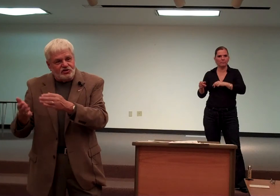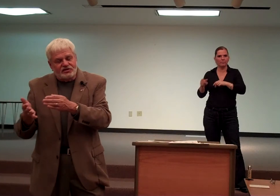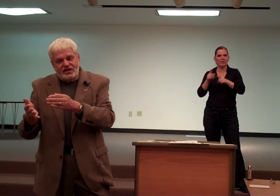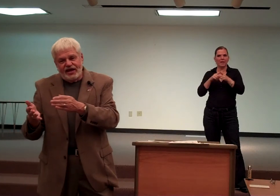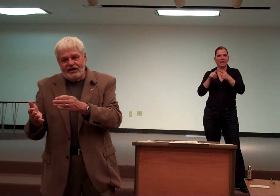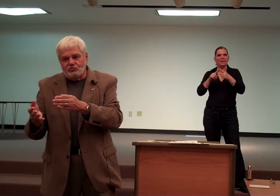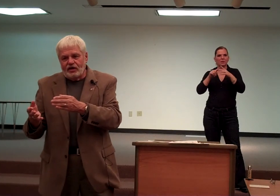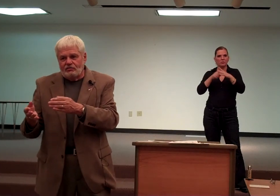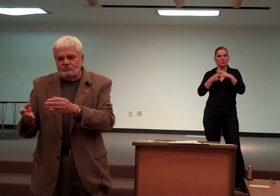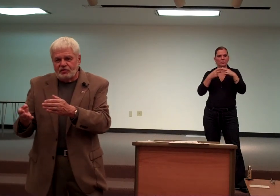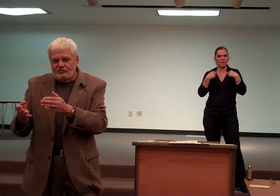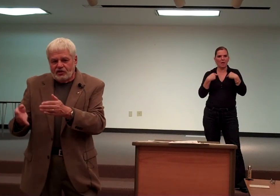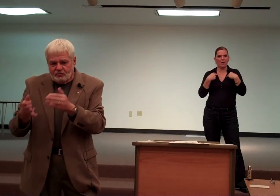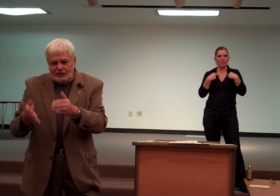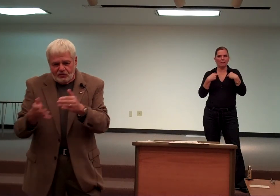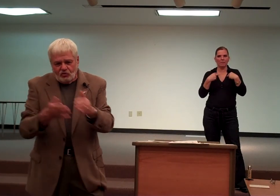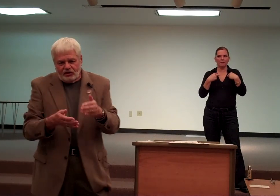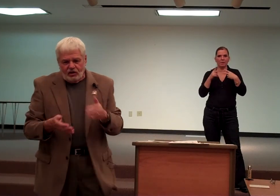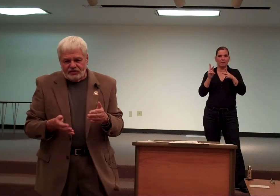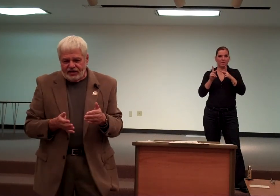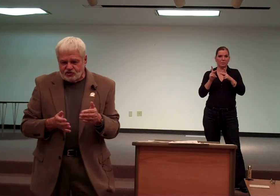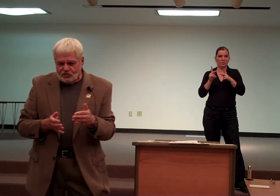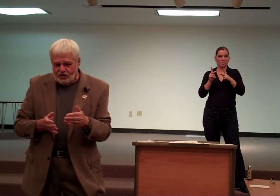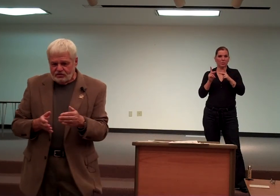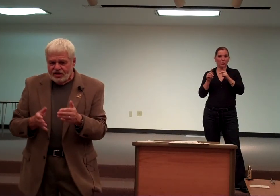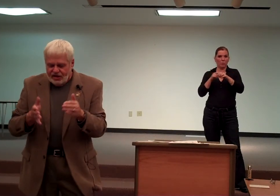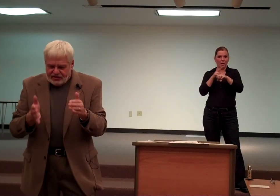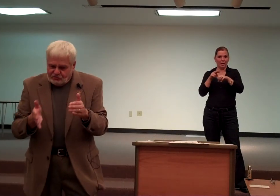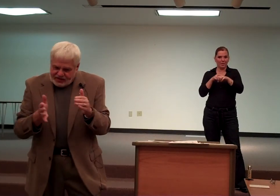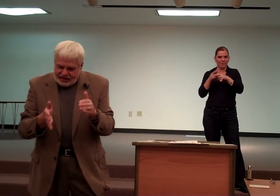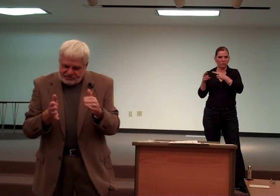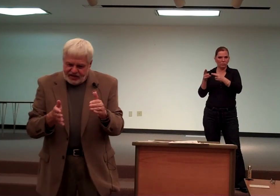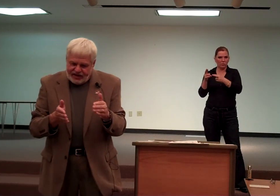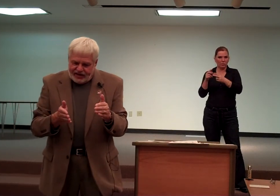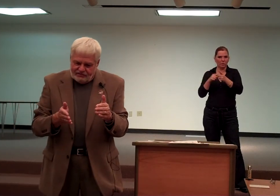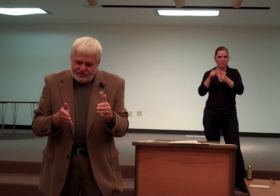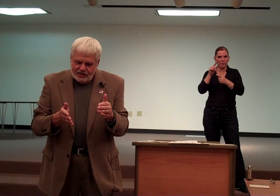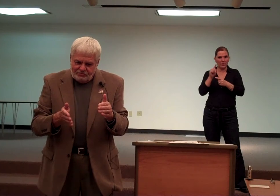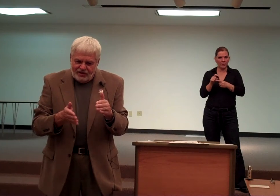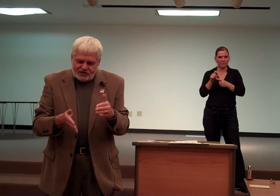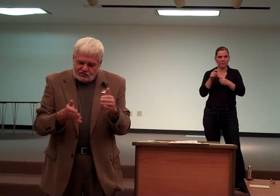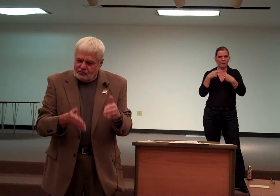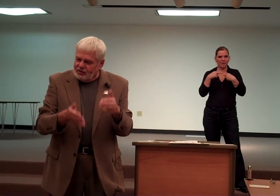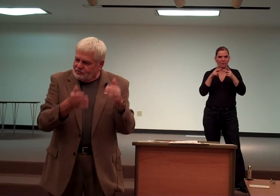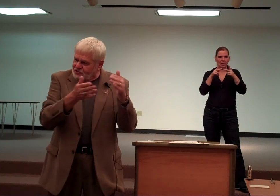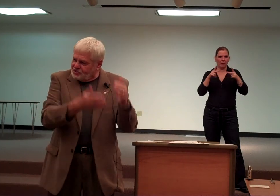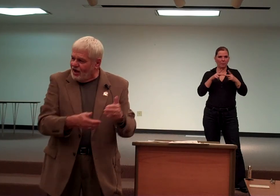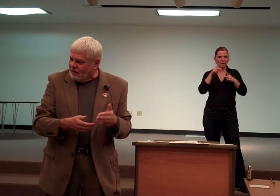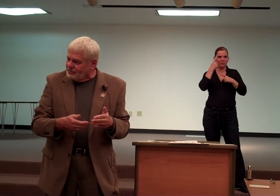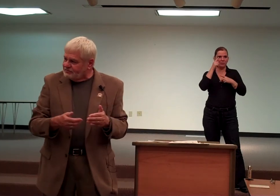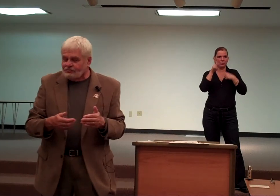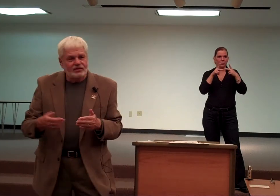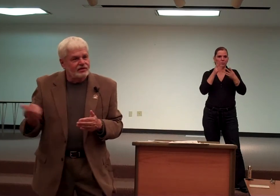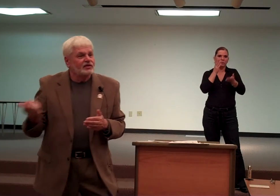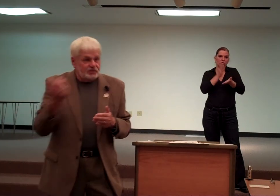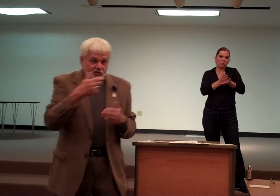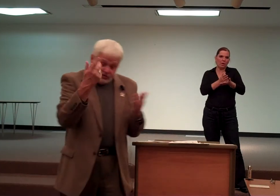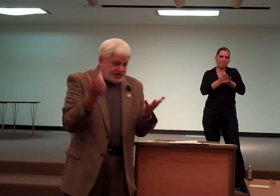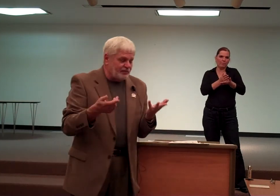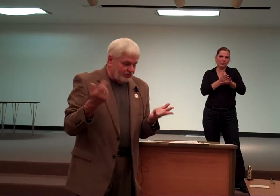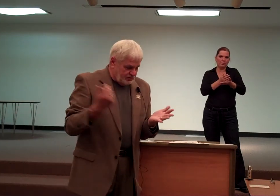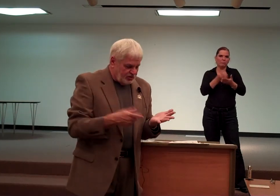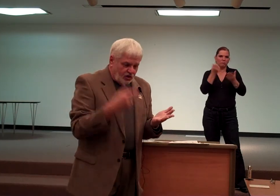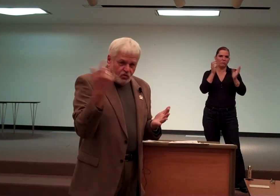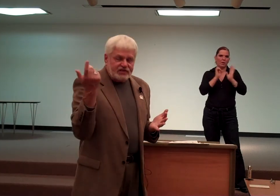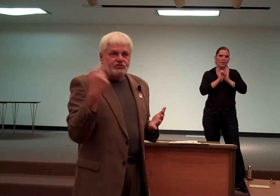And then you start to have, if there are people going along the national road, then we have to have places for people to stop. So,